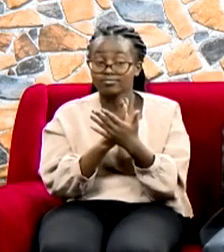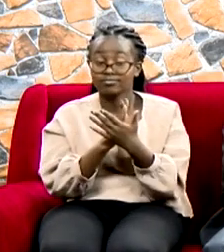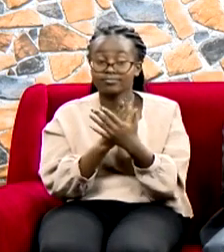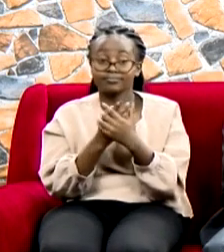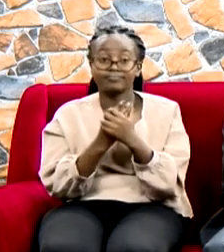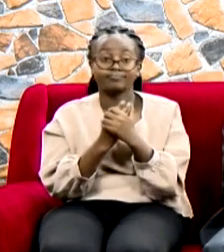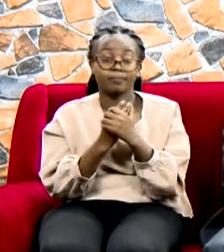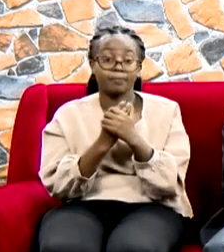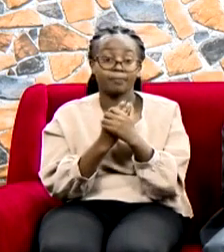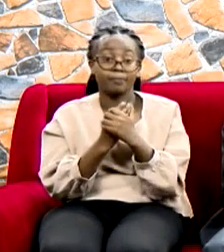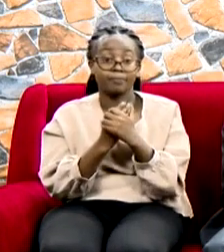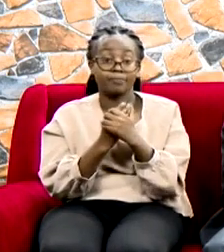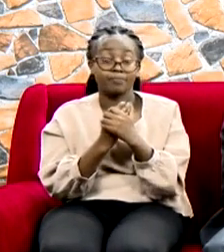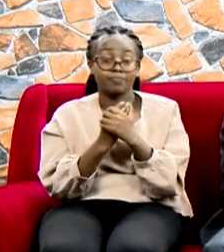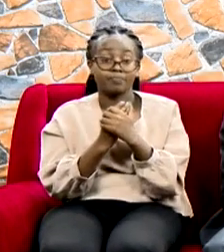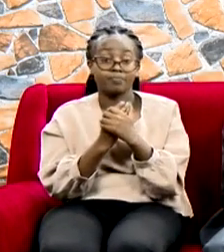Yeah. So